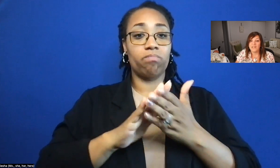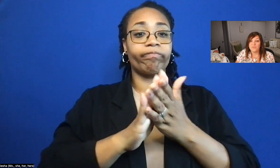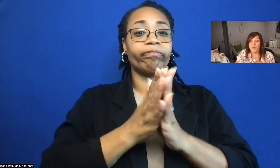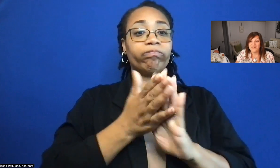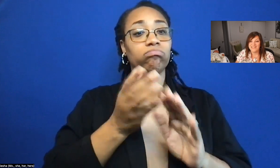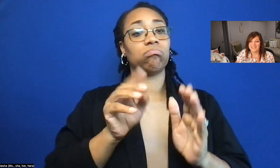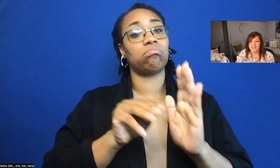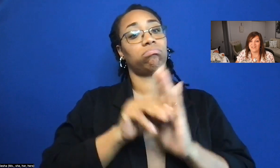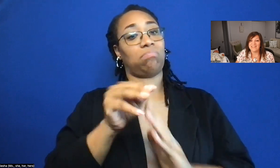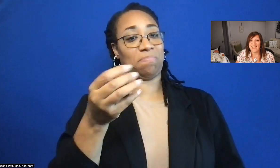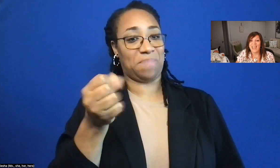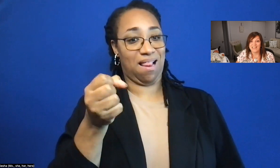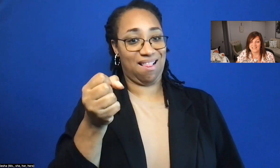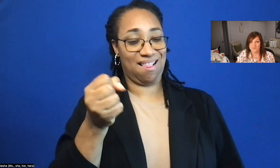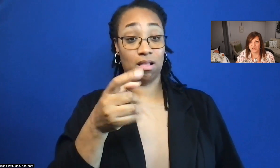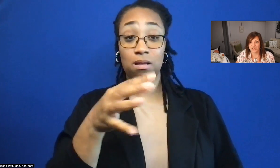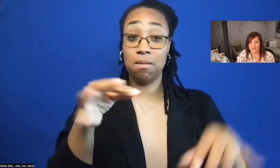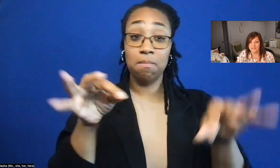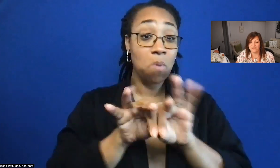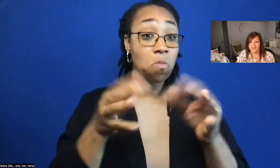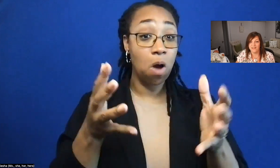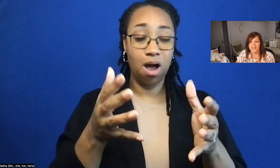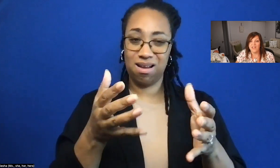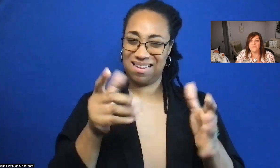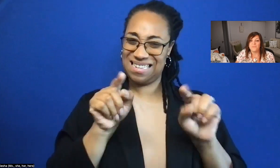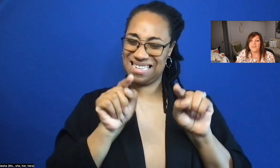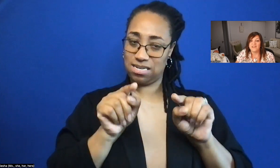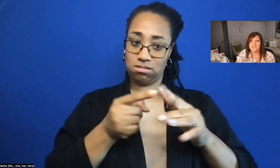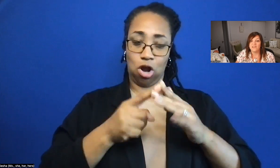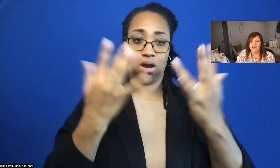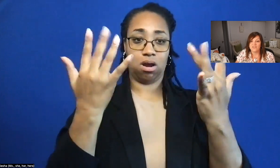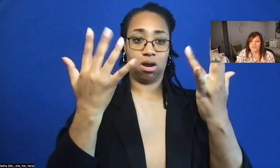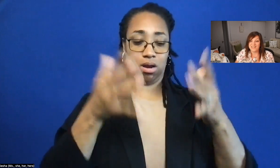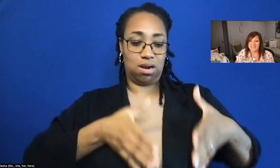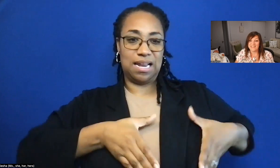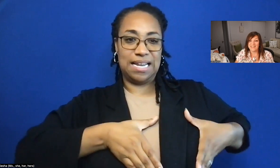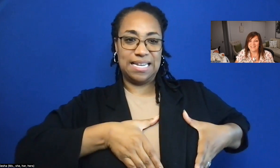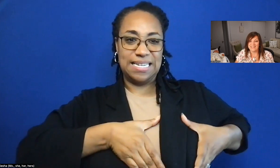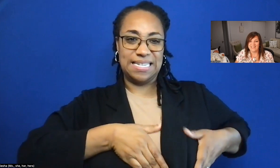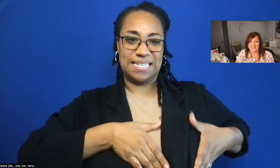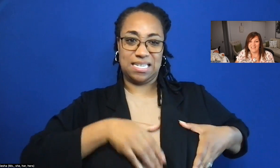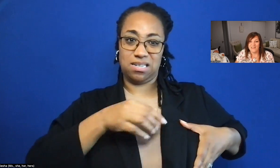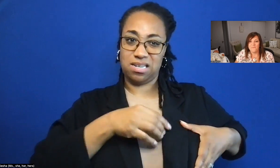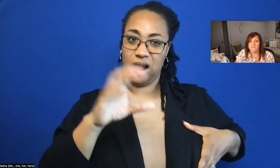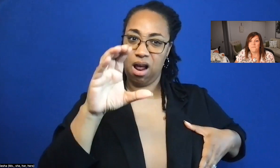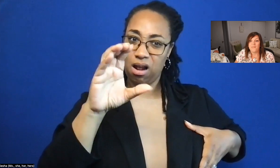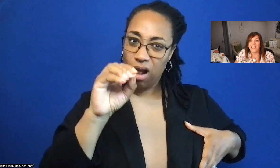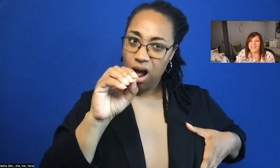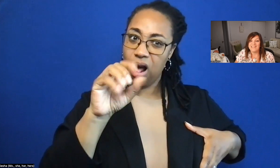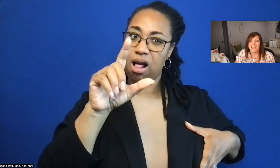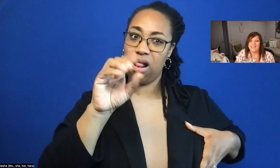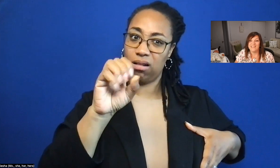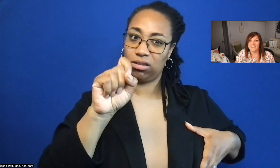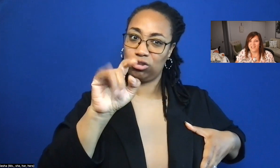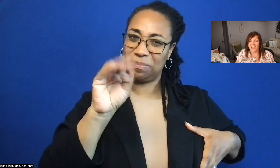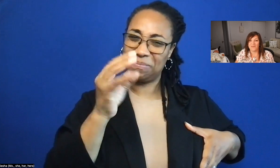One important skill is hand expression. Because colostrum is thick and sticky, it can